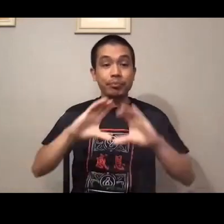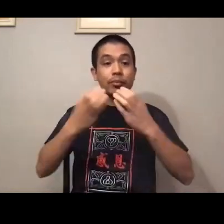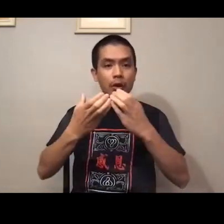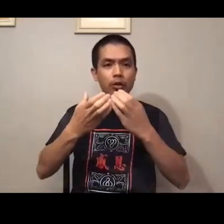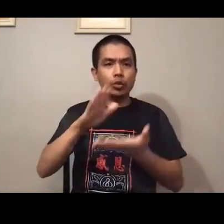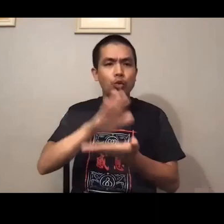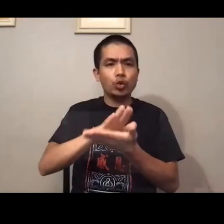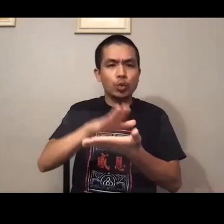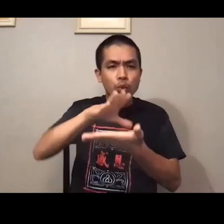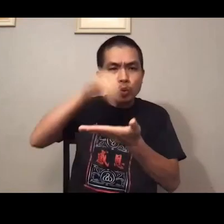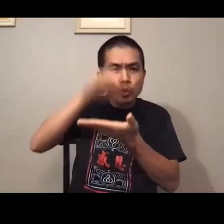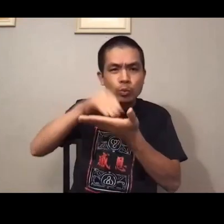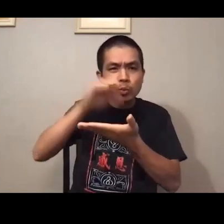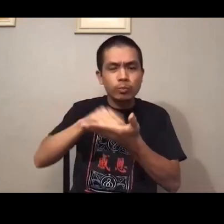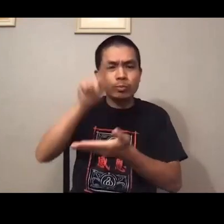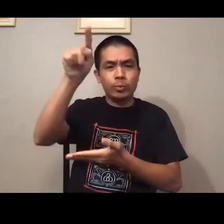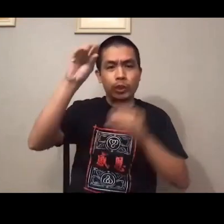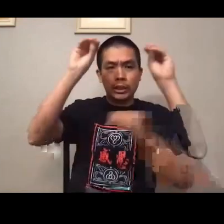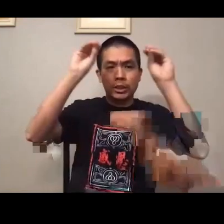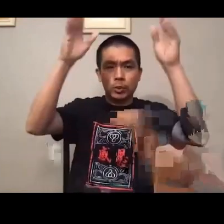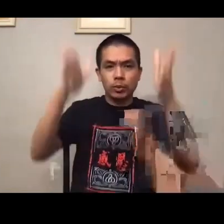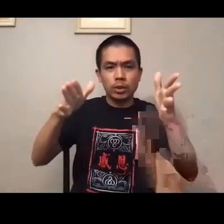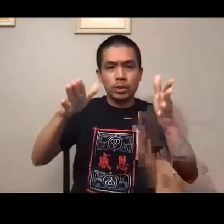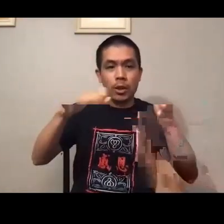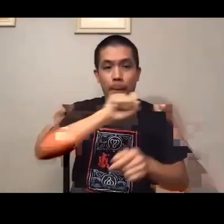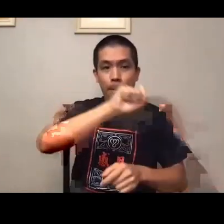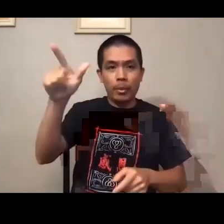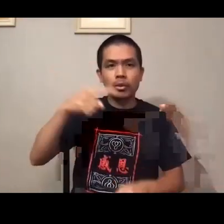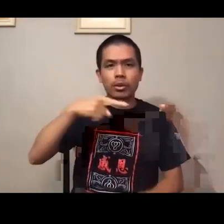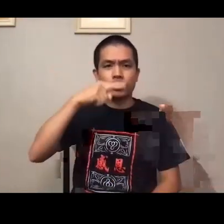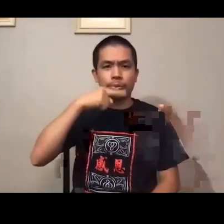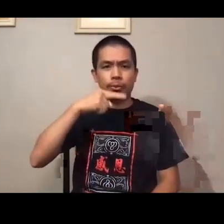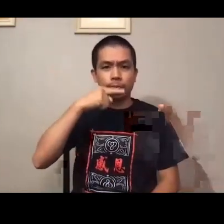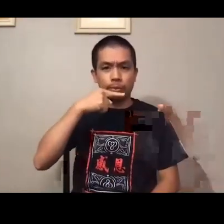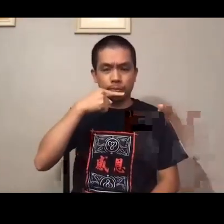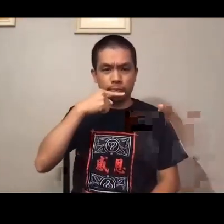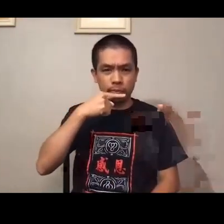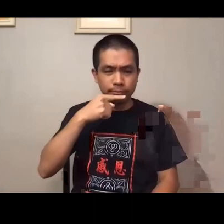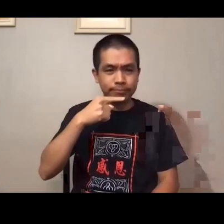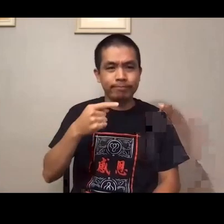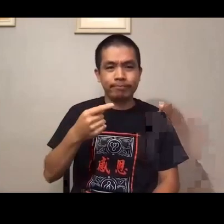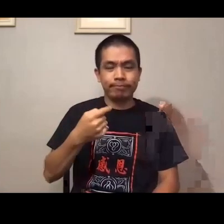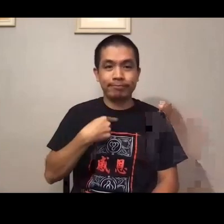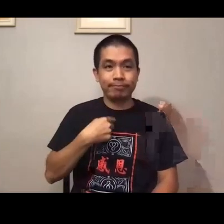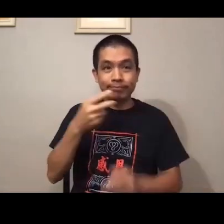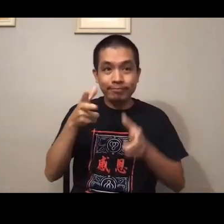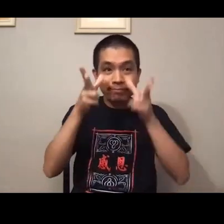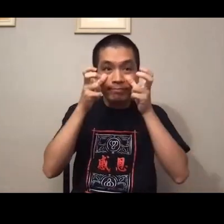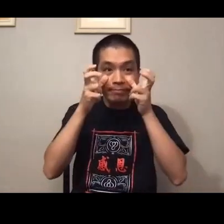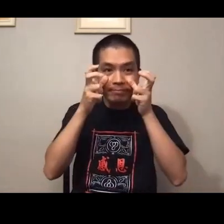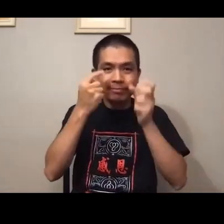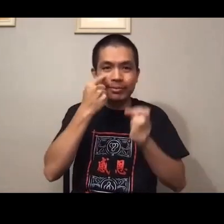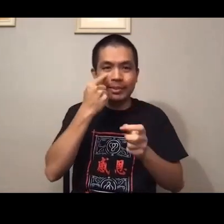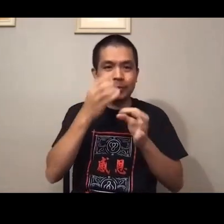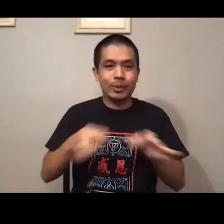how I would communicate, was through gesturing. And in that school, all of the teachers were hearing.